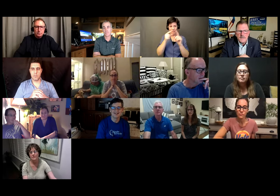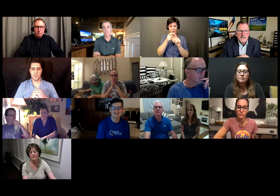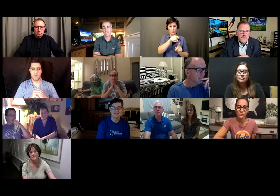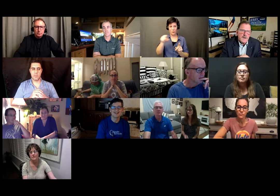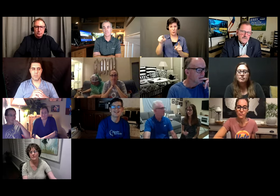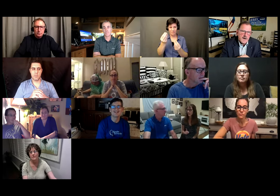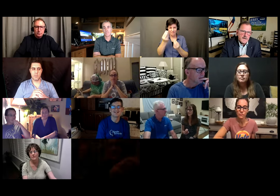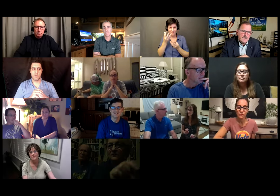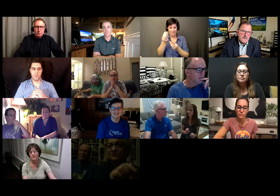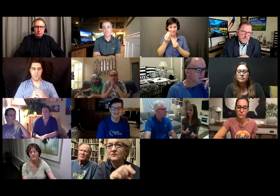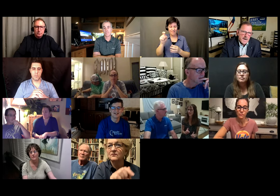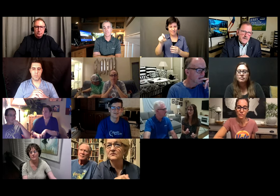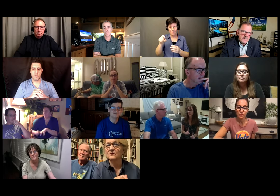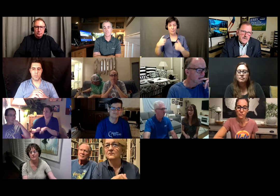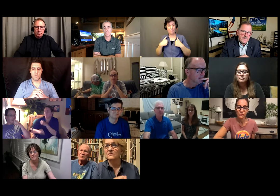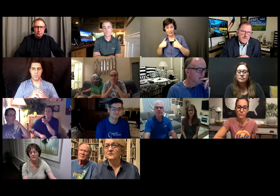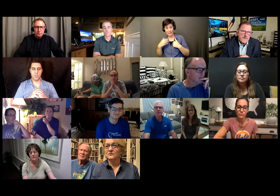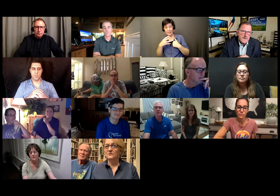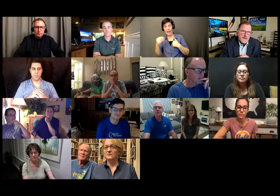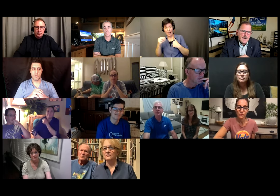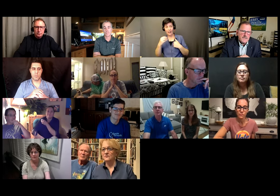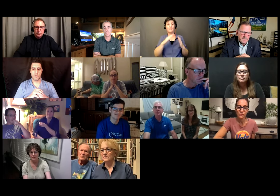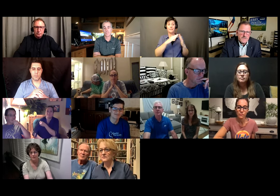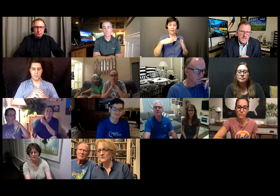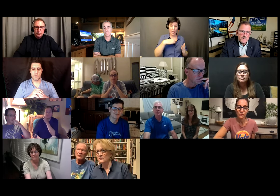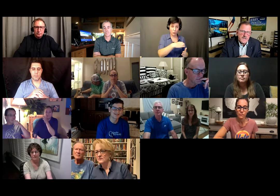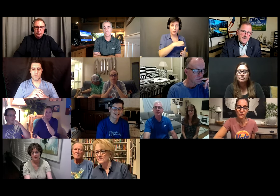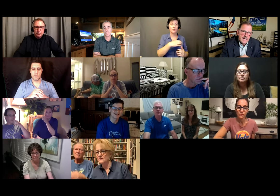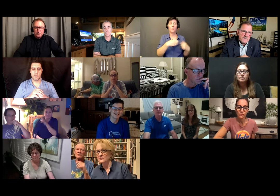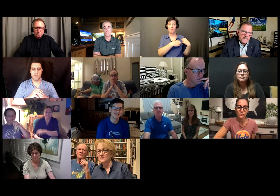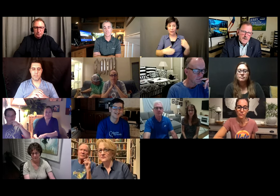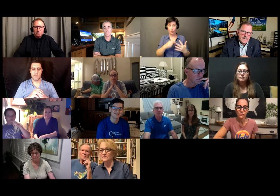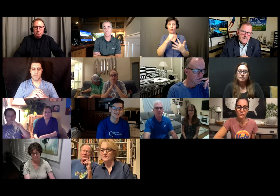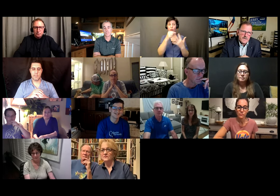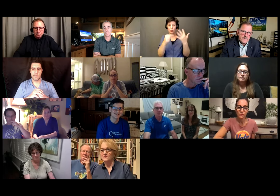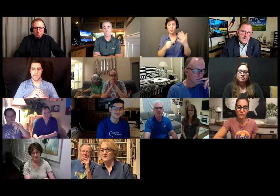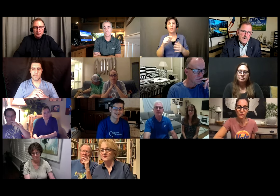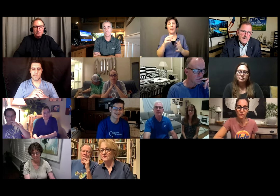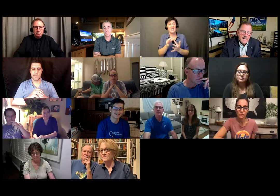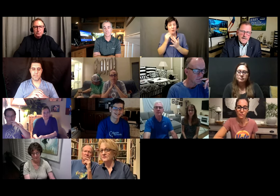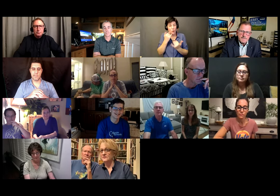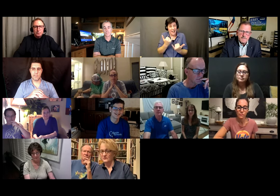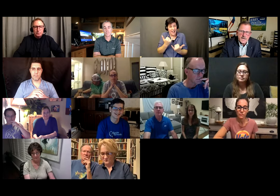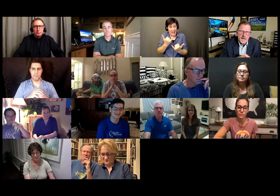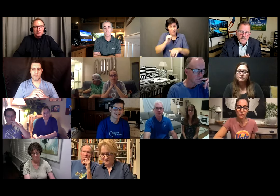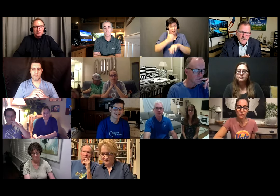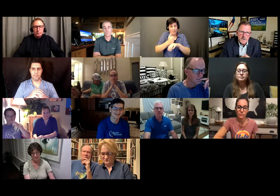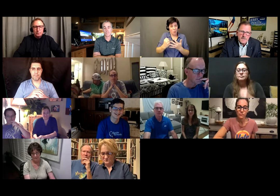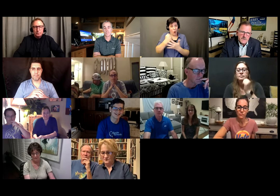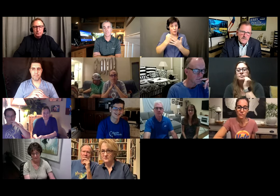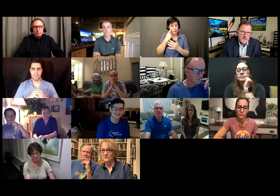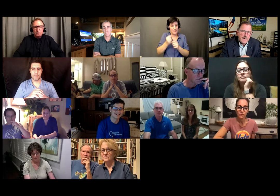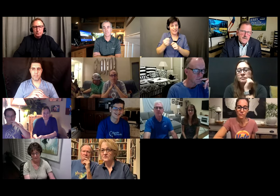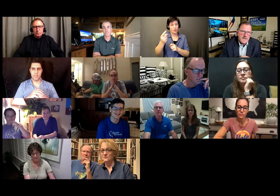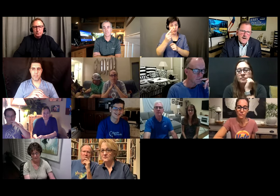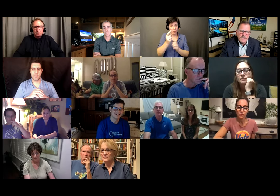but the rest of our council and our mayor needs to hear from you. And especially as we set the council priorities next year. But I will promise